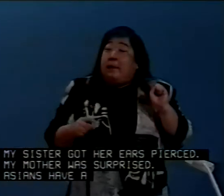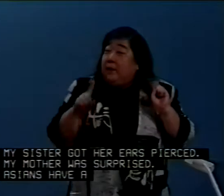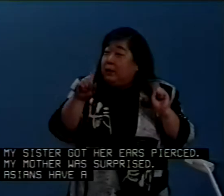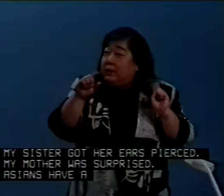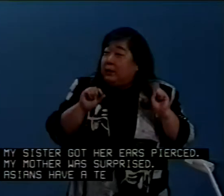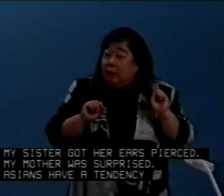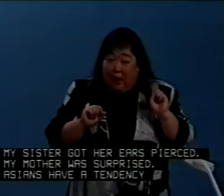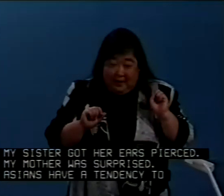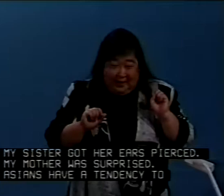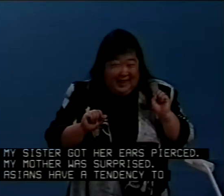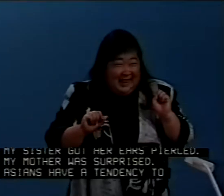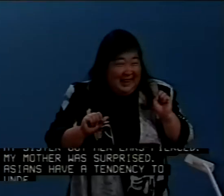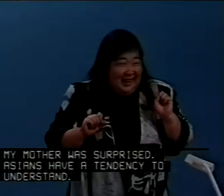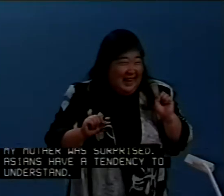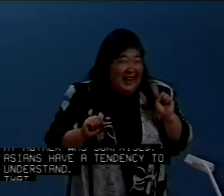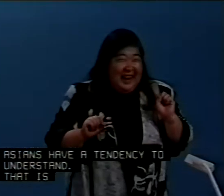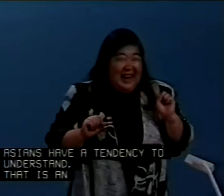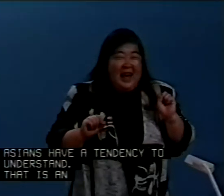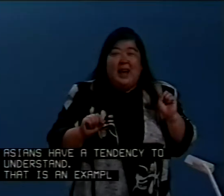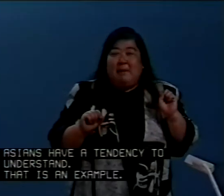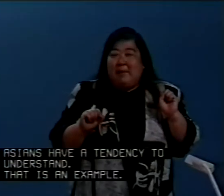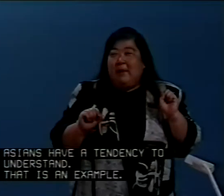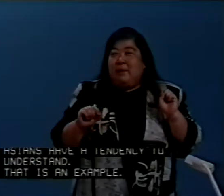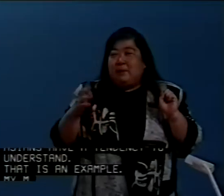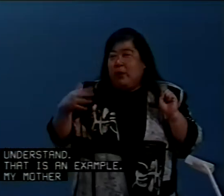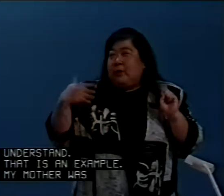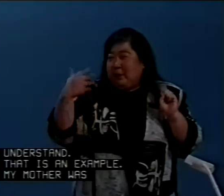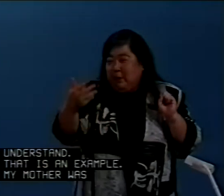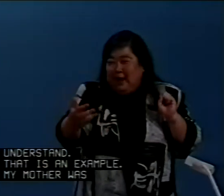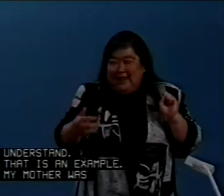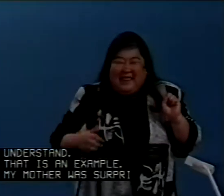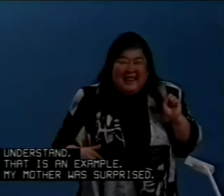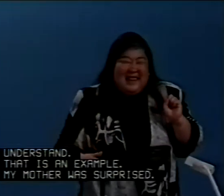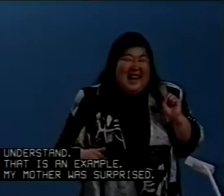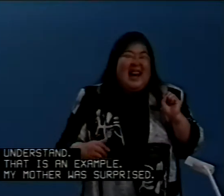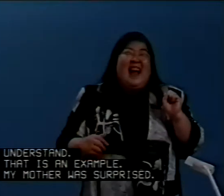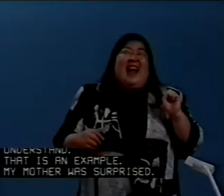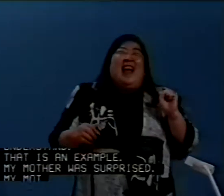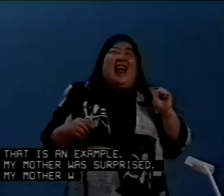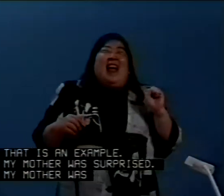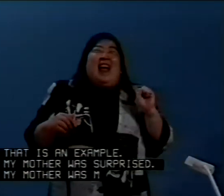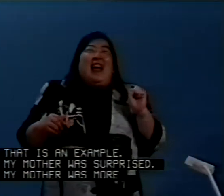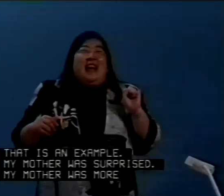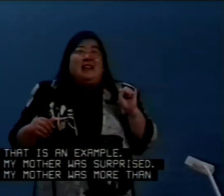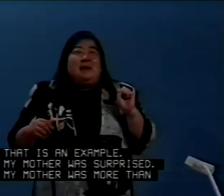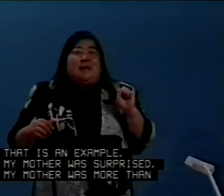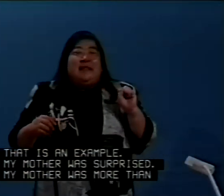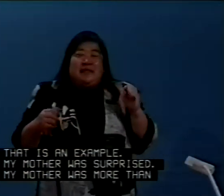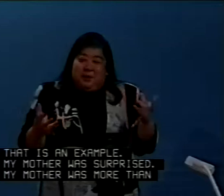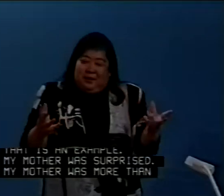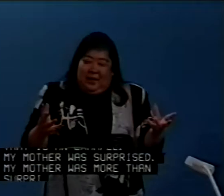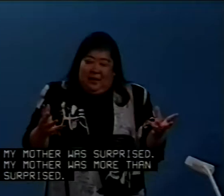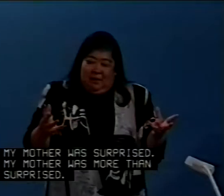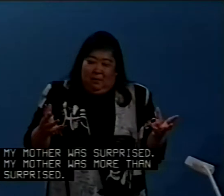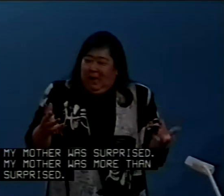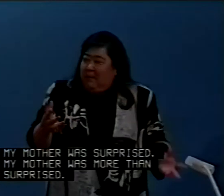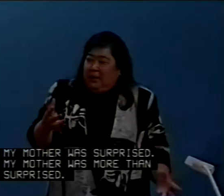mother was surprised. My mother was more than surprised. And my sister said, well, Mom, you didn't say